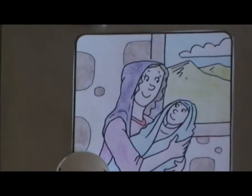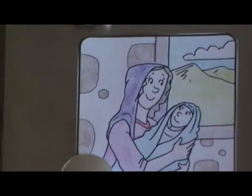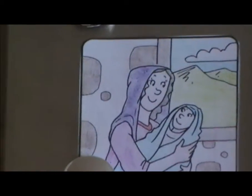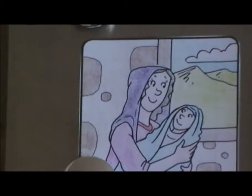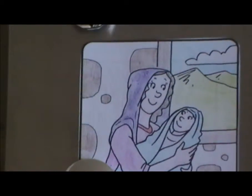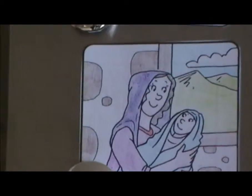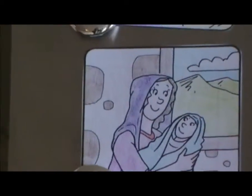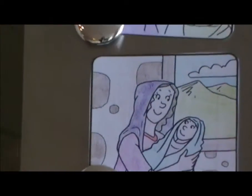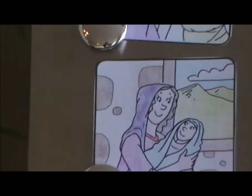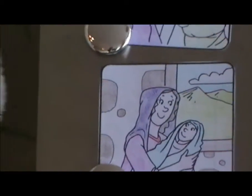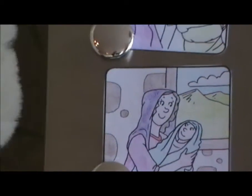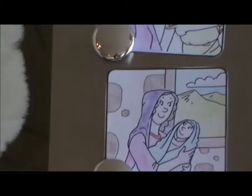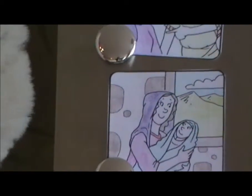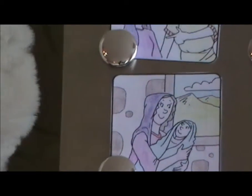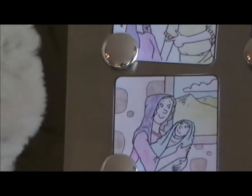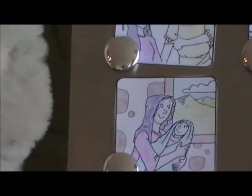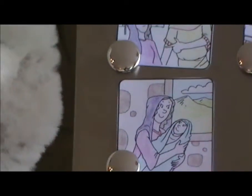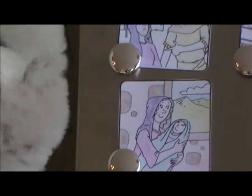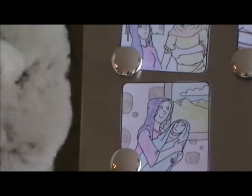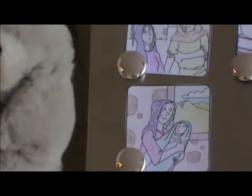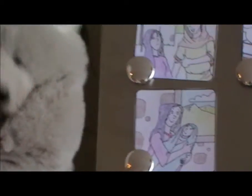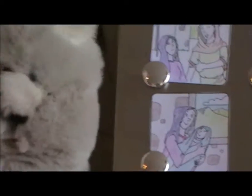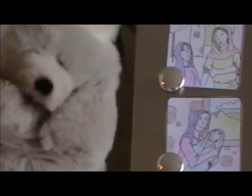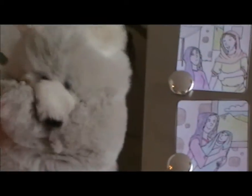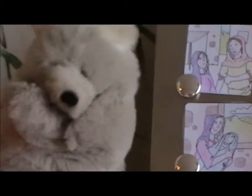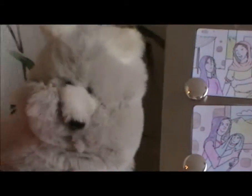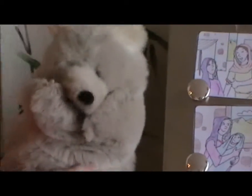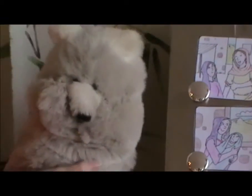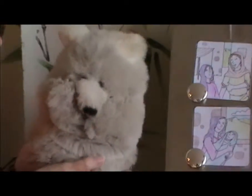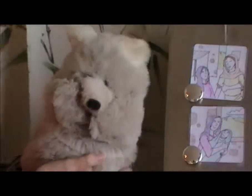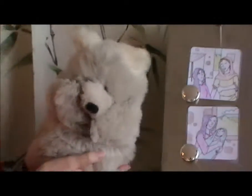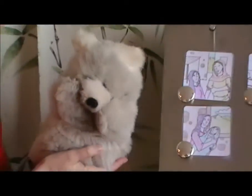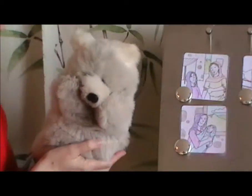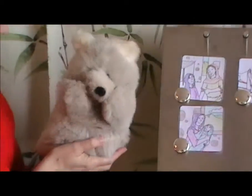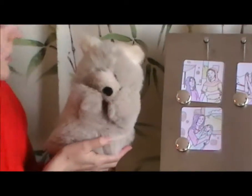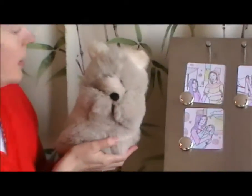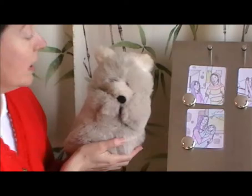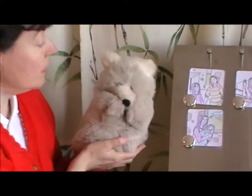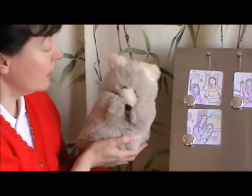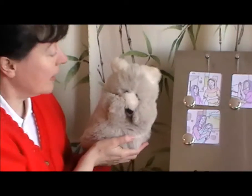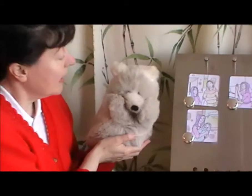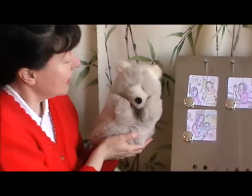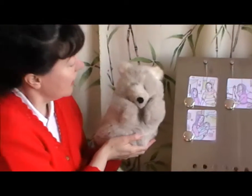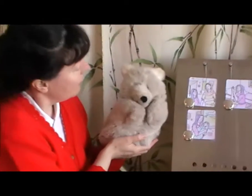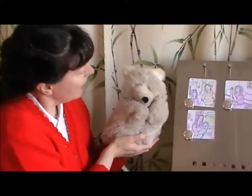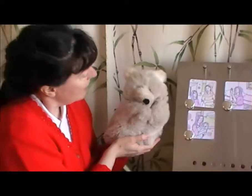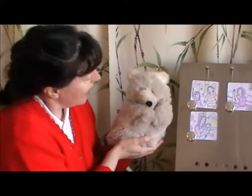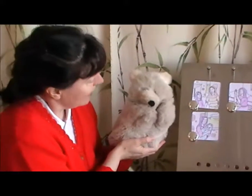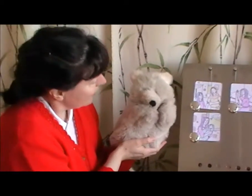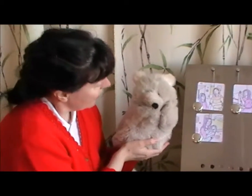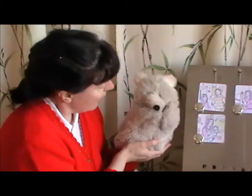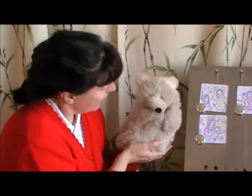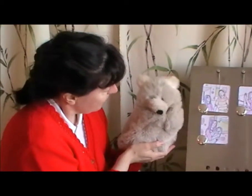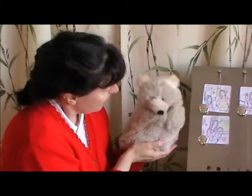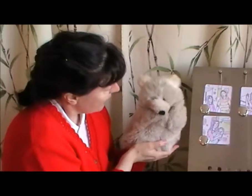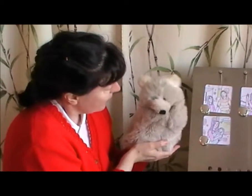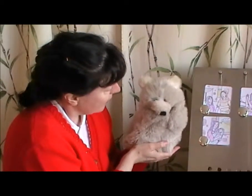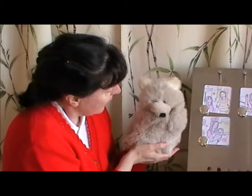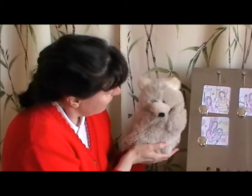if God gave her a son, because she'd really like a son, she would give him back to God to live and